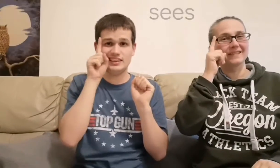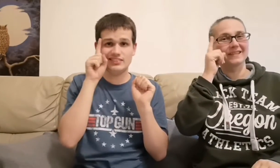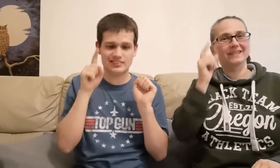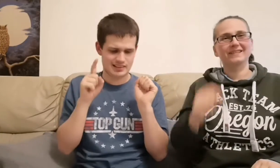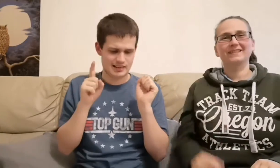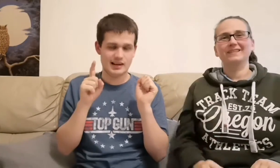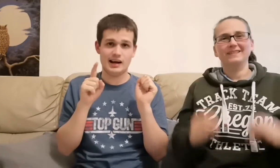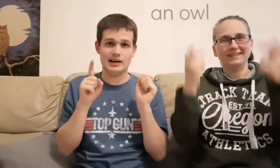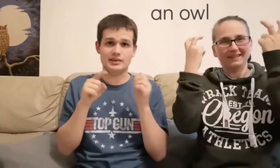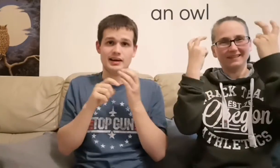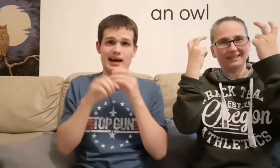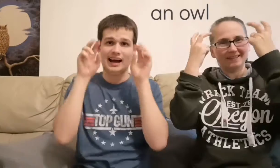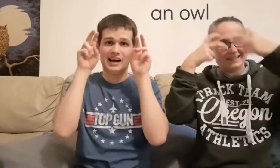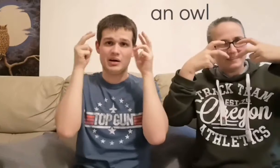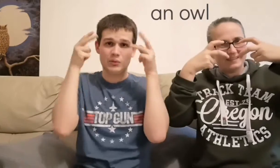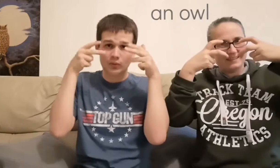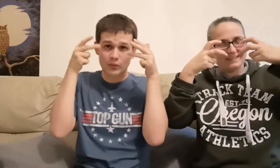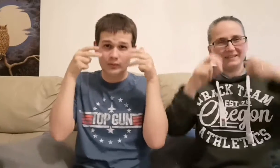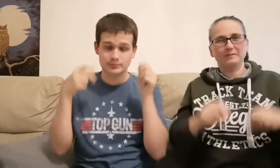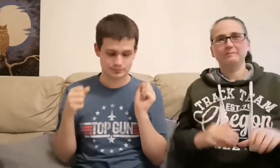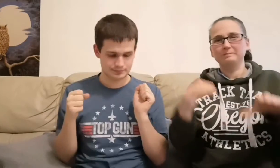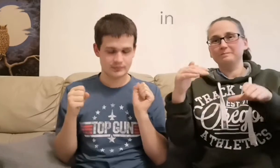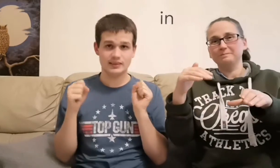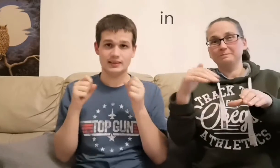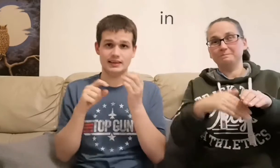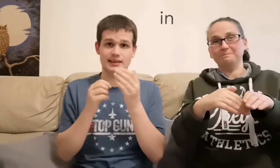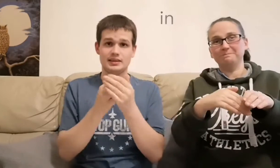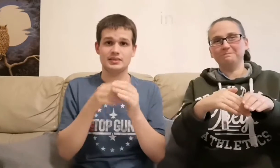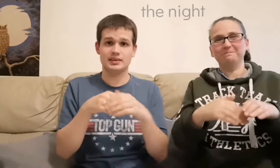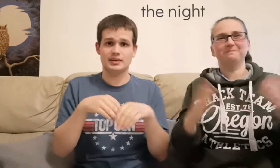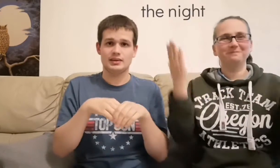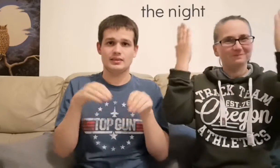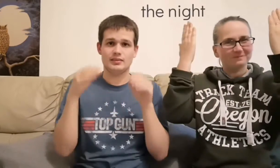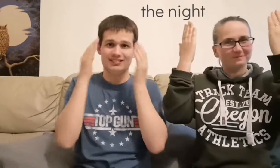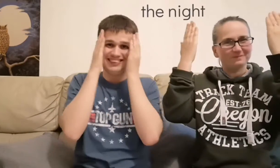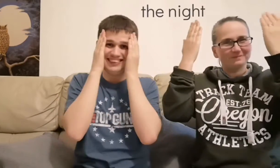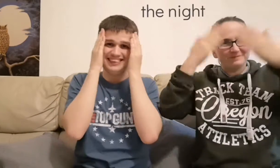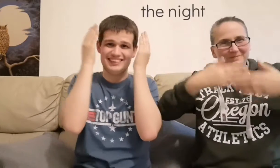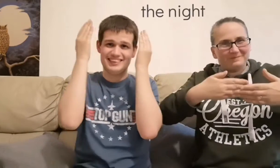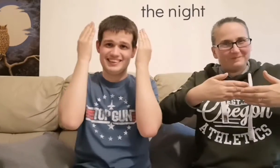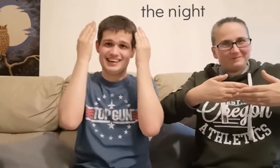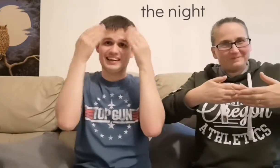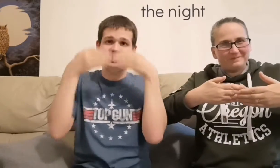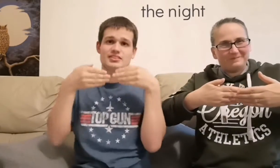Seethe an owl in the night.